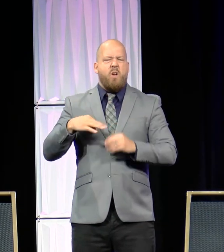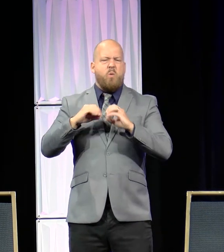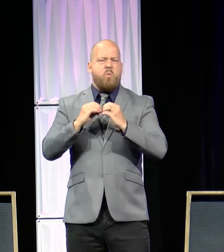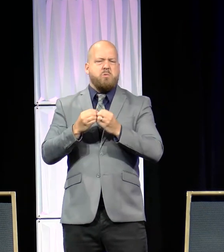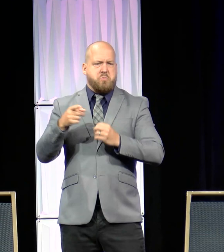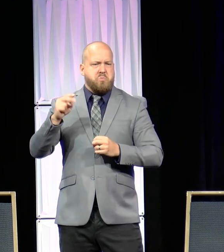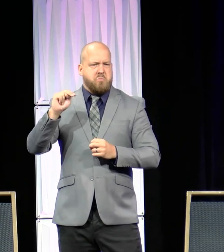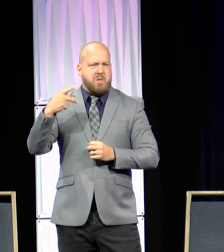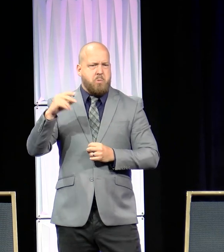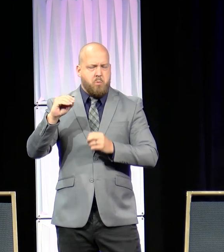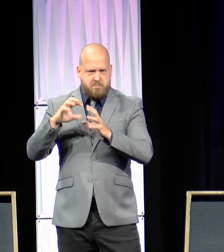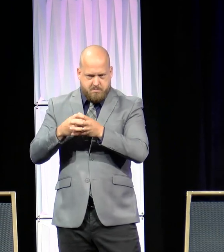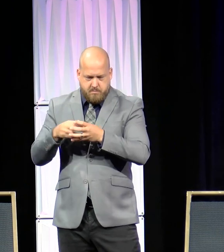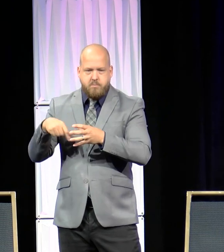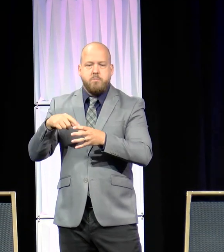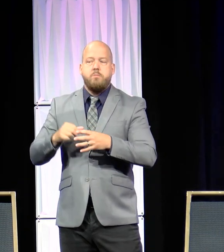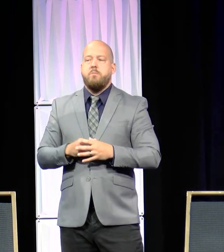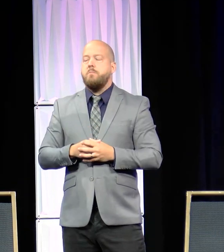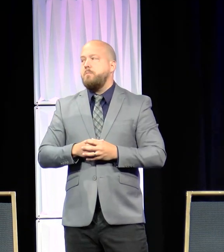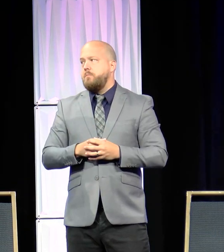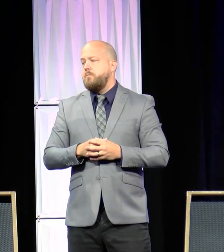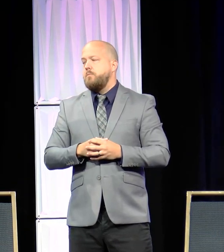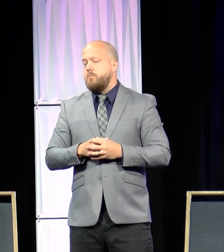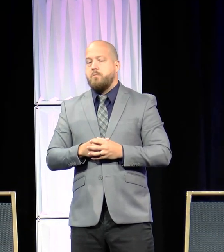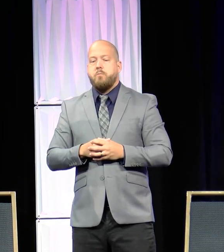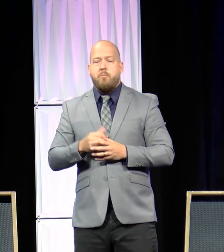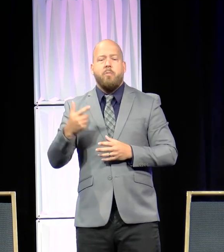has been by my side the entire time.